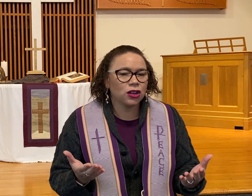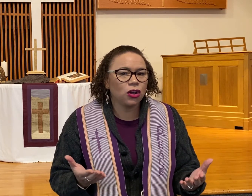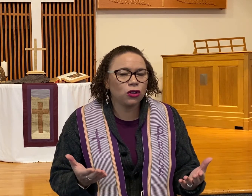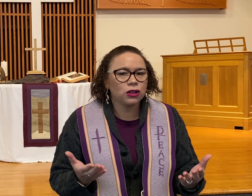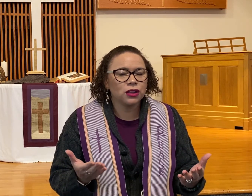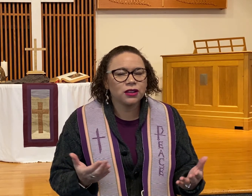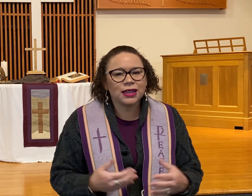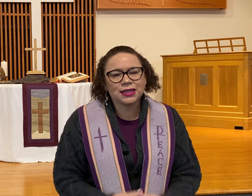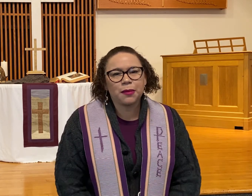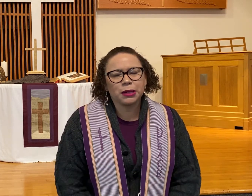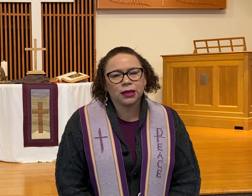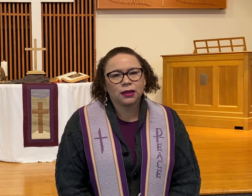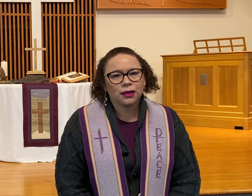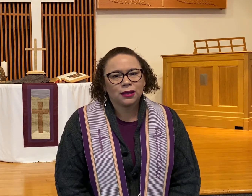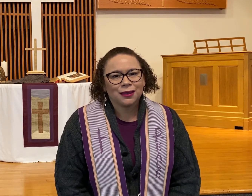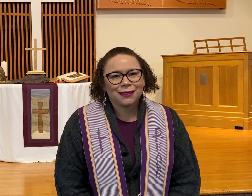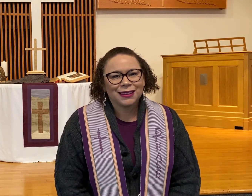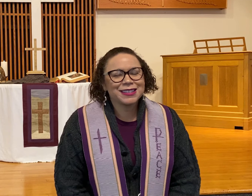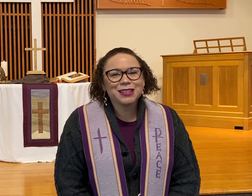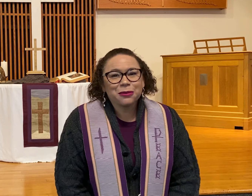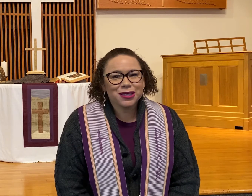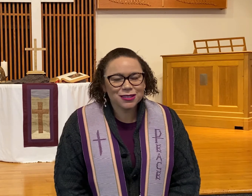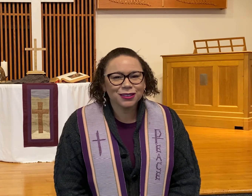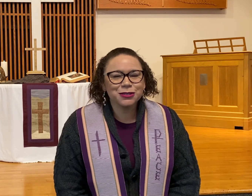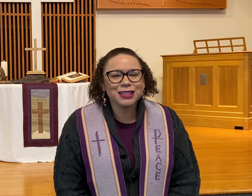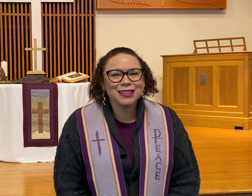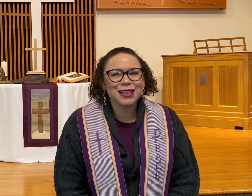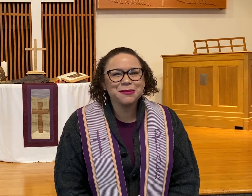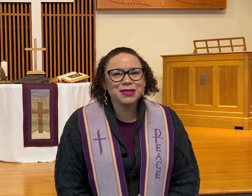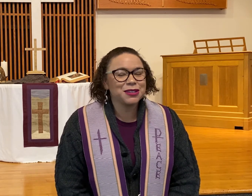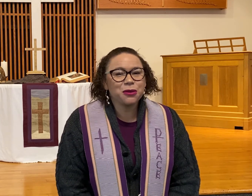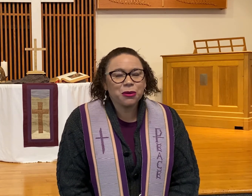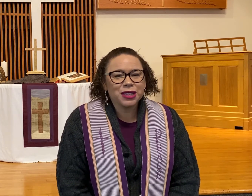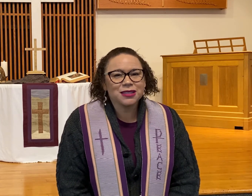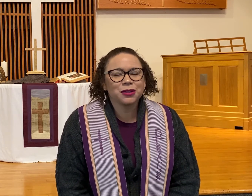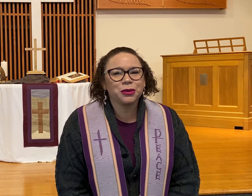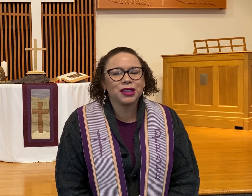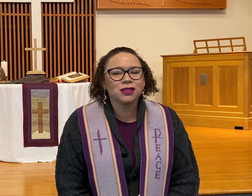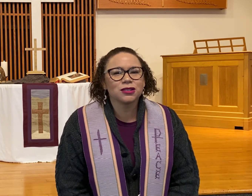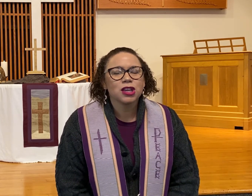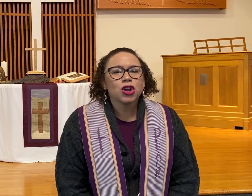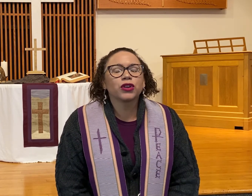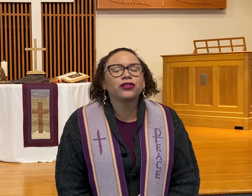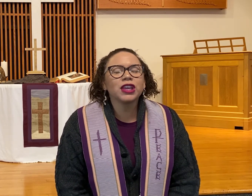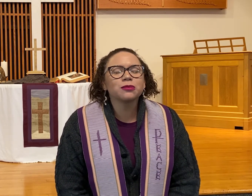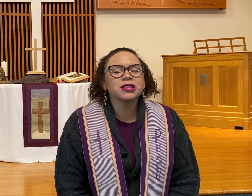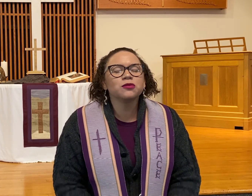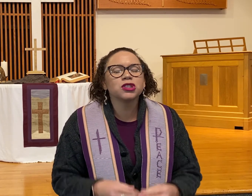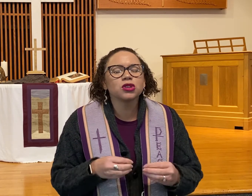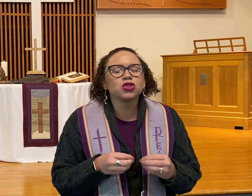all that is happening. This is always who Jesus comes and who he heals. Her faith must have been so strong